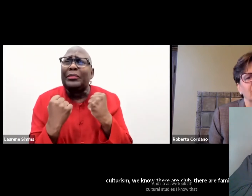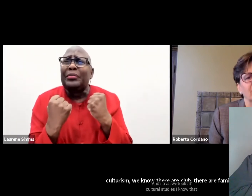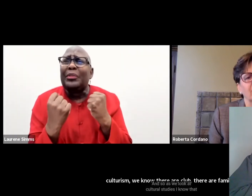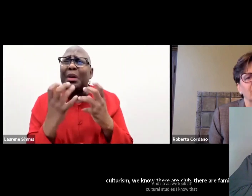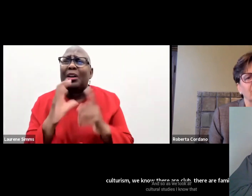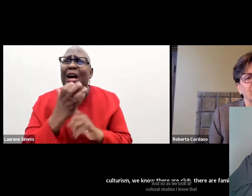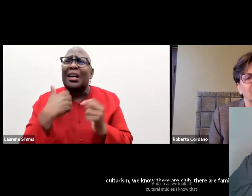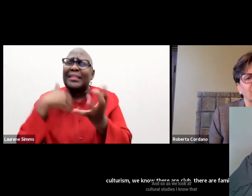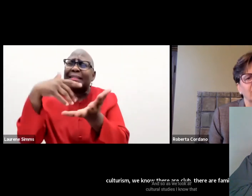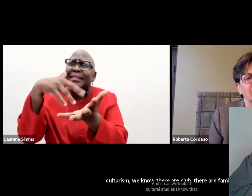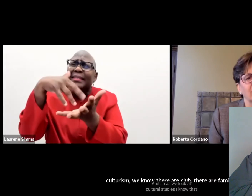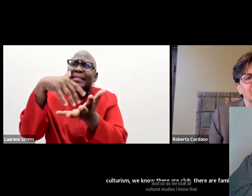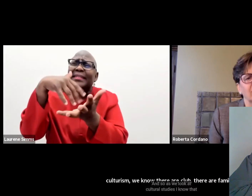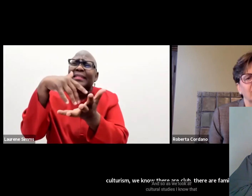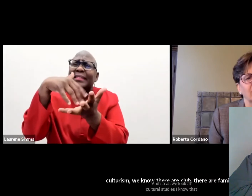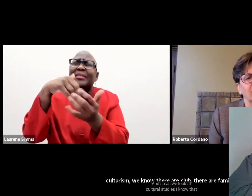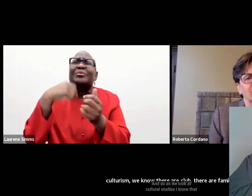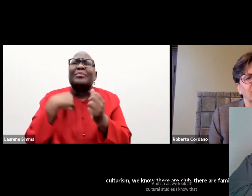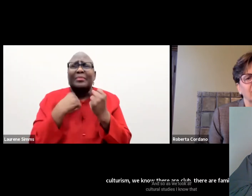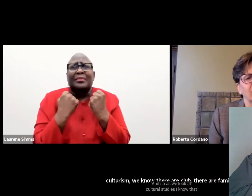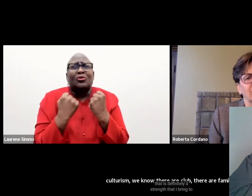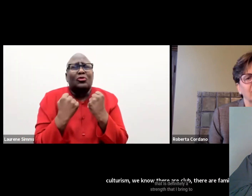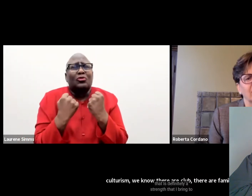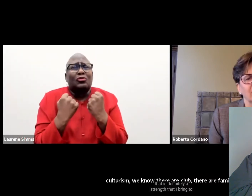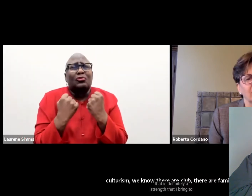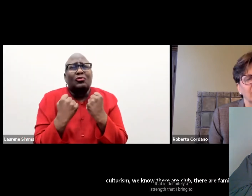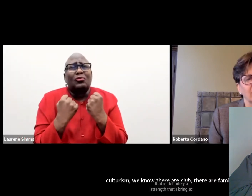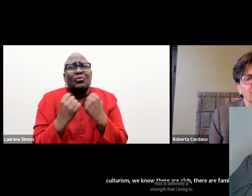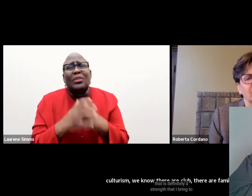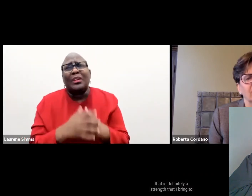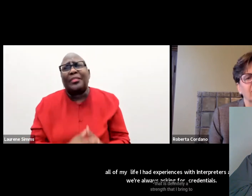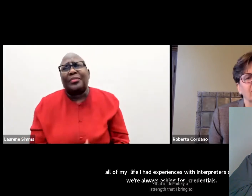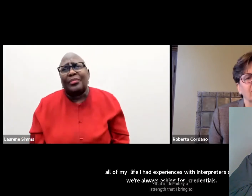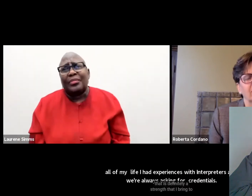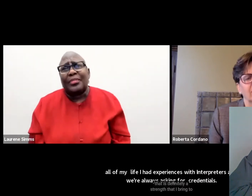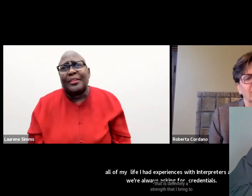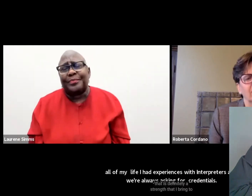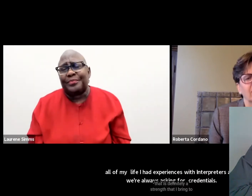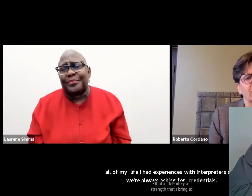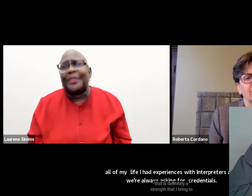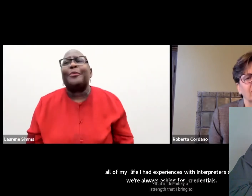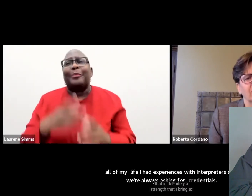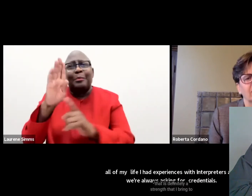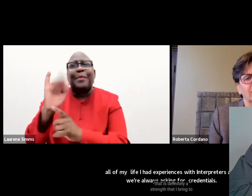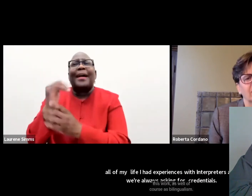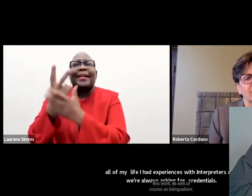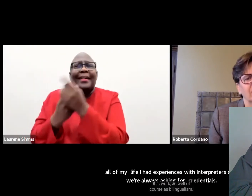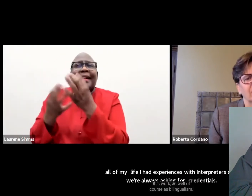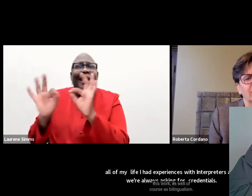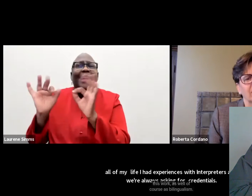for people's background to see if they're strong and they've studied culture in their work.